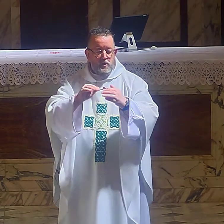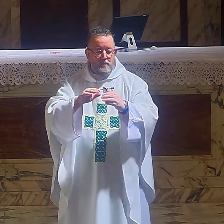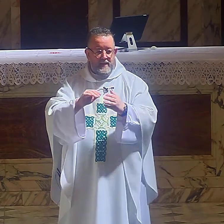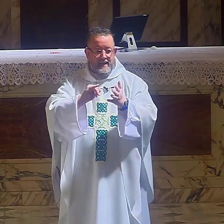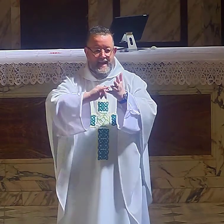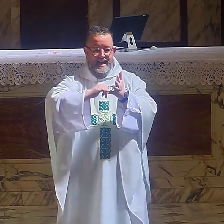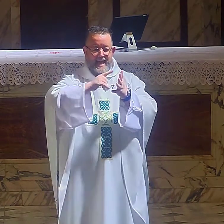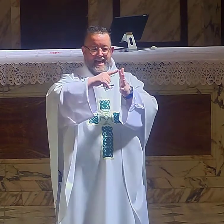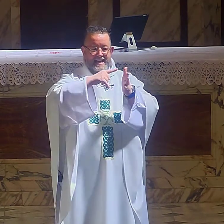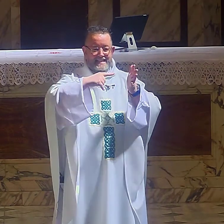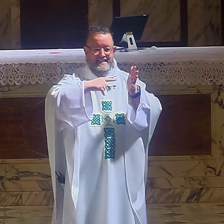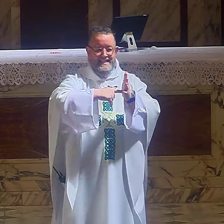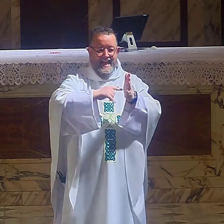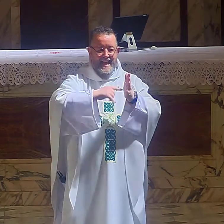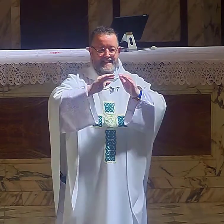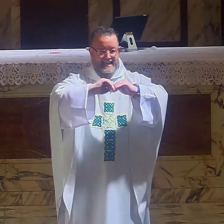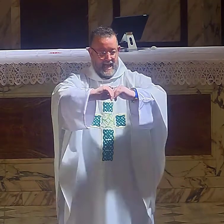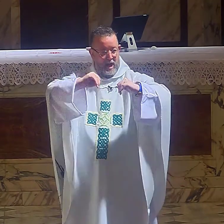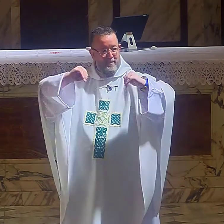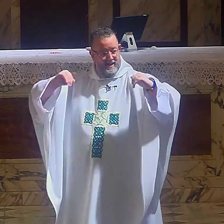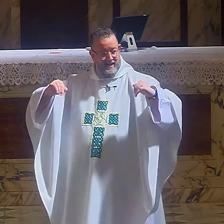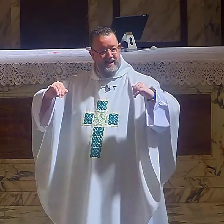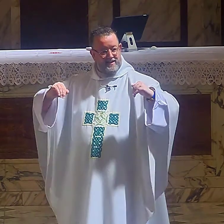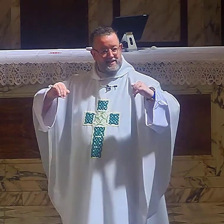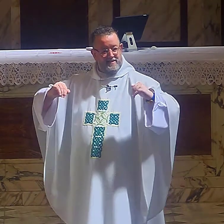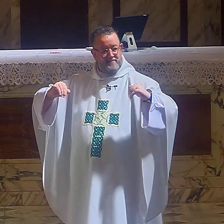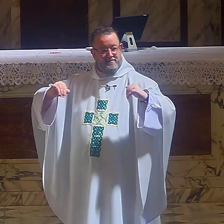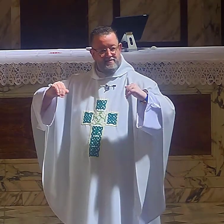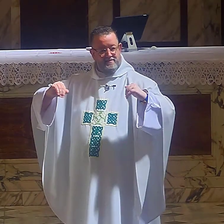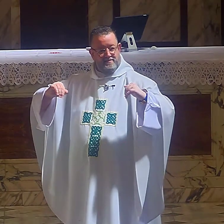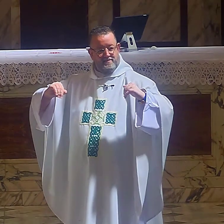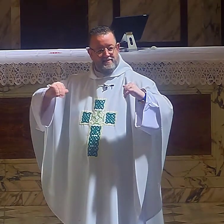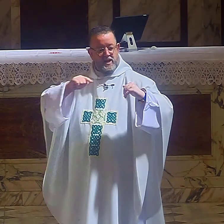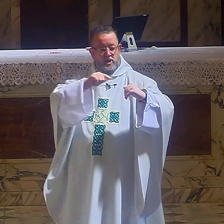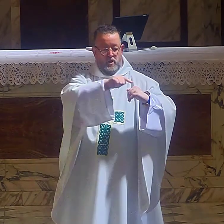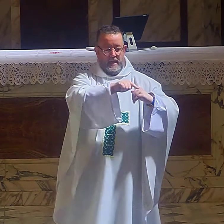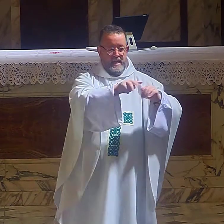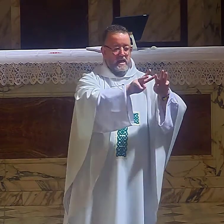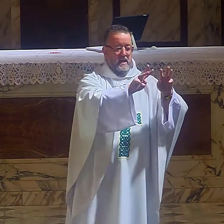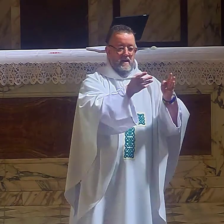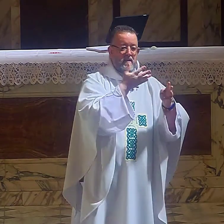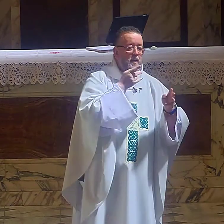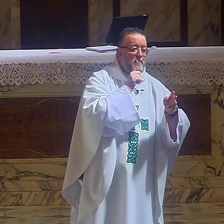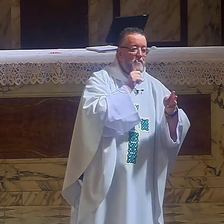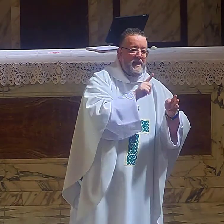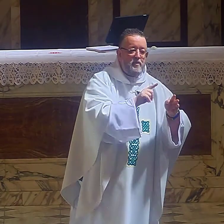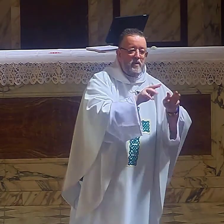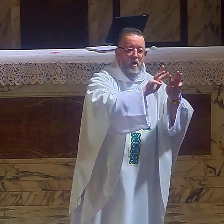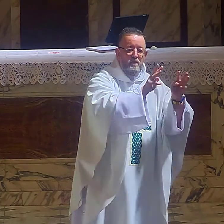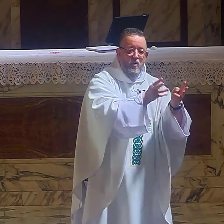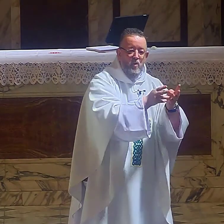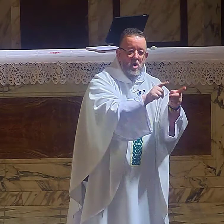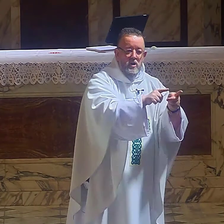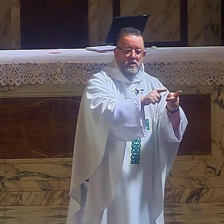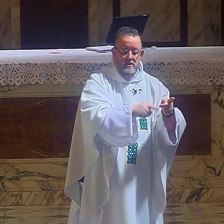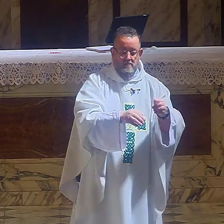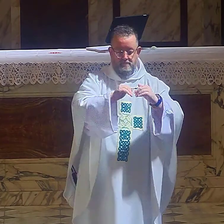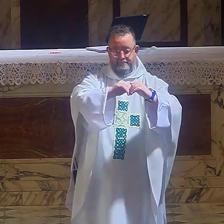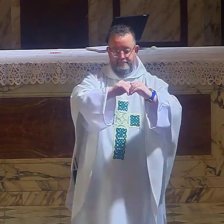be set apart. So here, the people of the